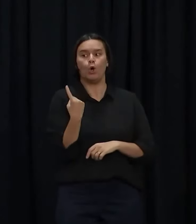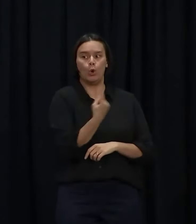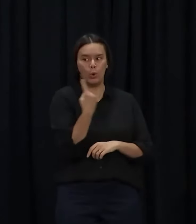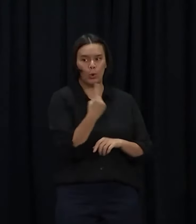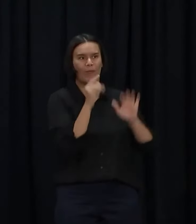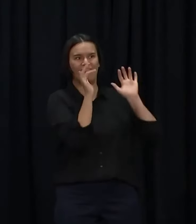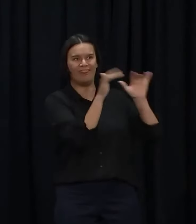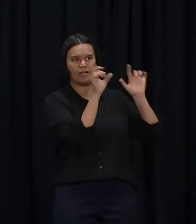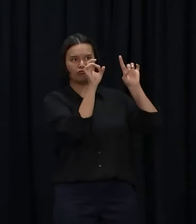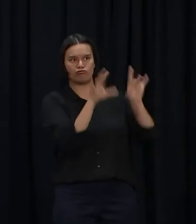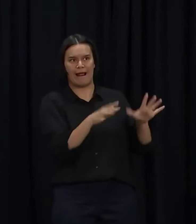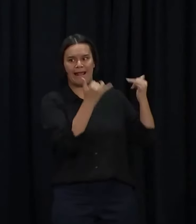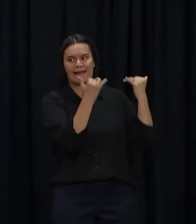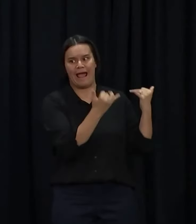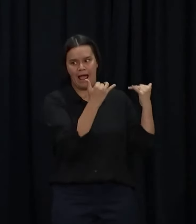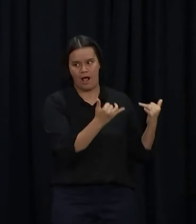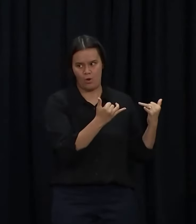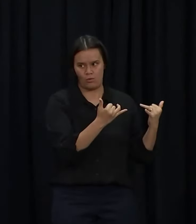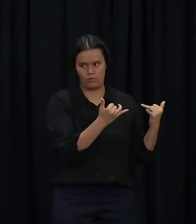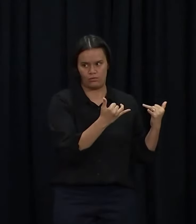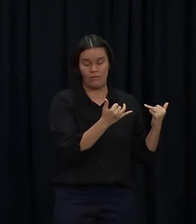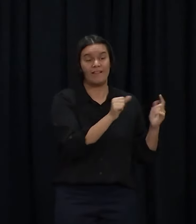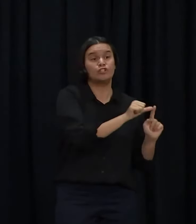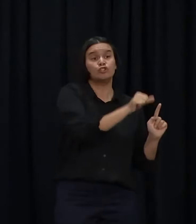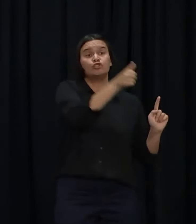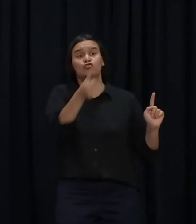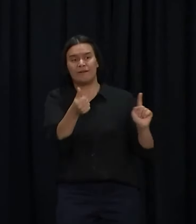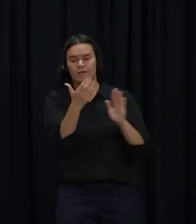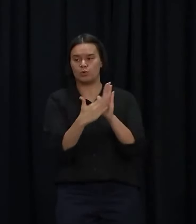then other categories. If we have not, I